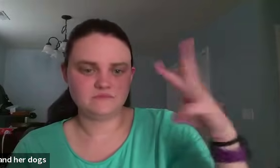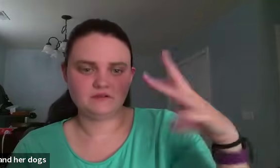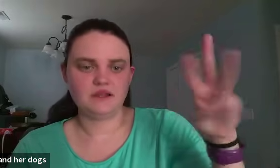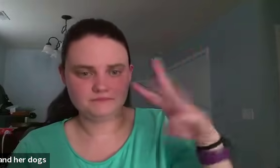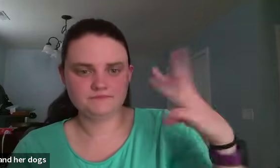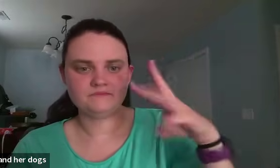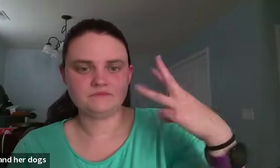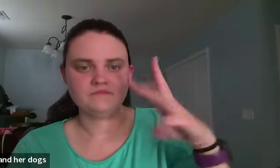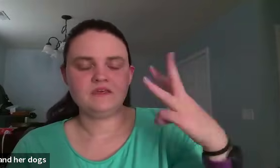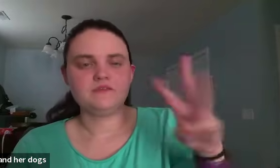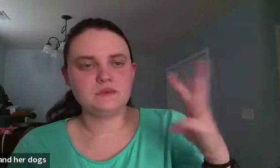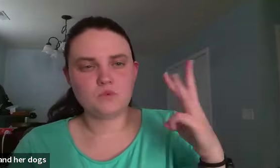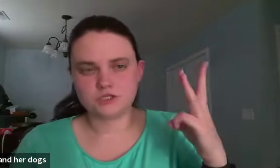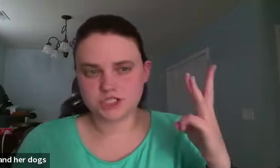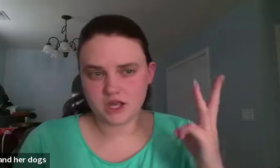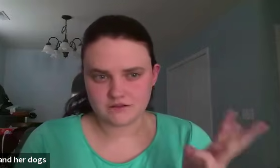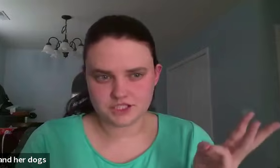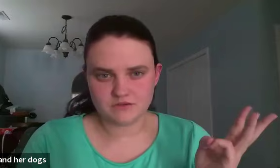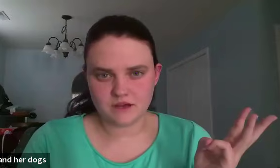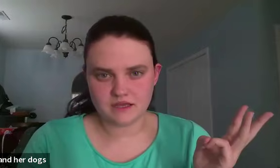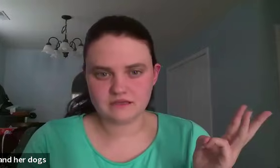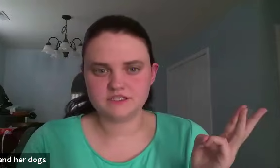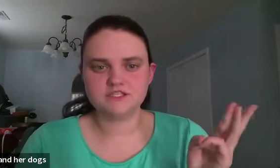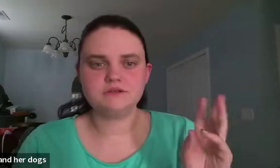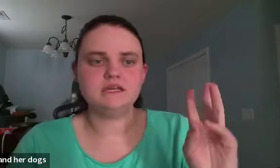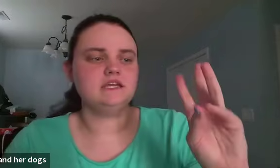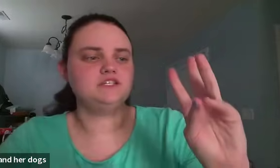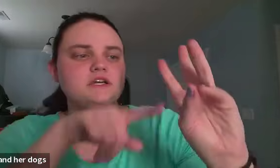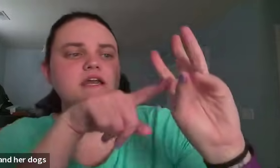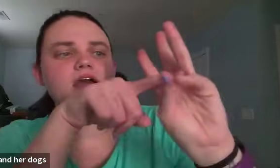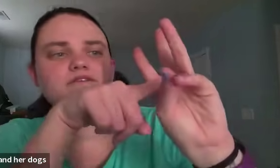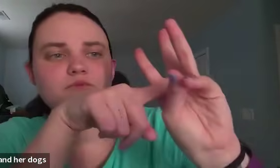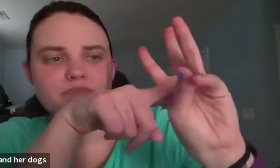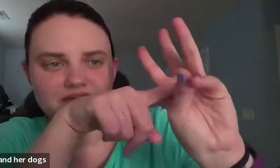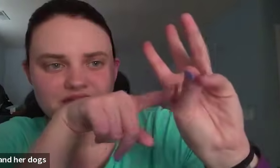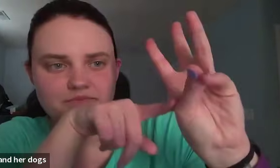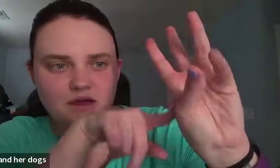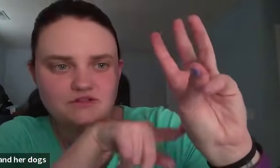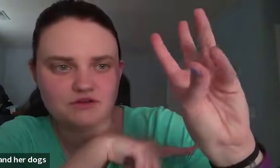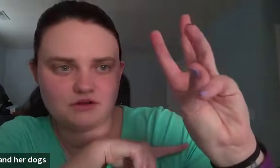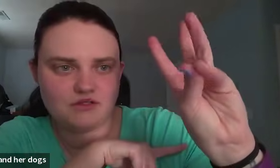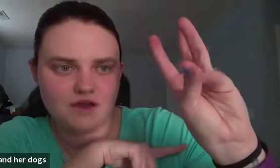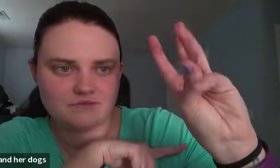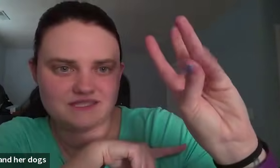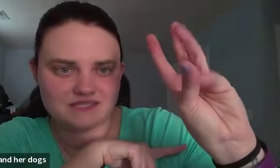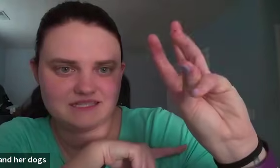All right. The more challenging way to do it is you're going to have your pinky bounce on your thumb.